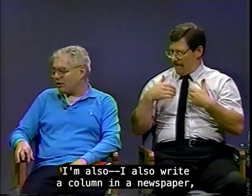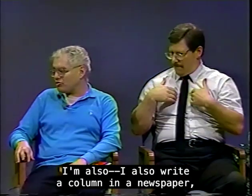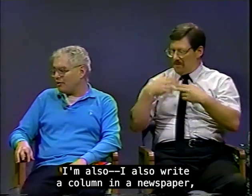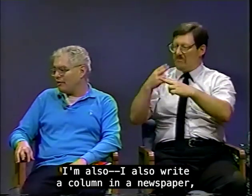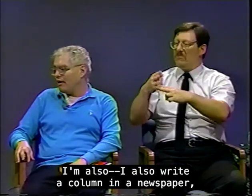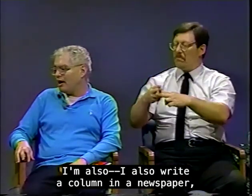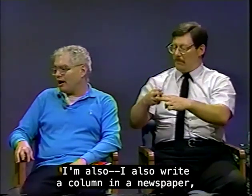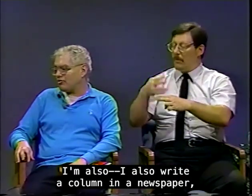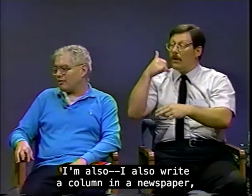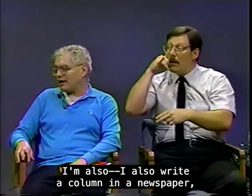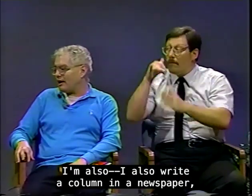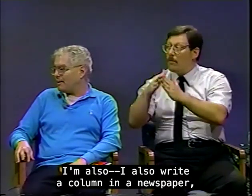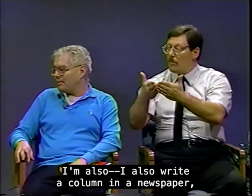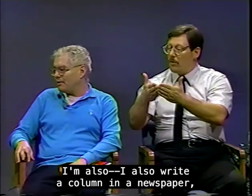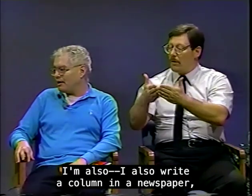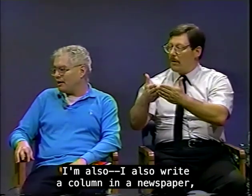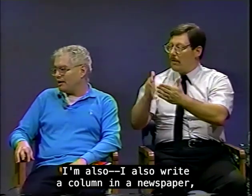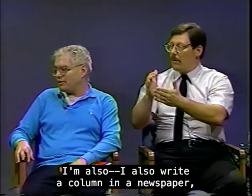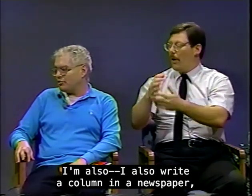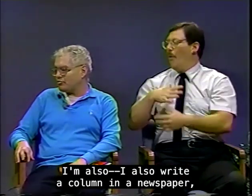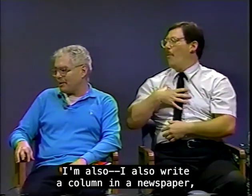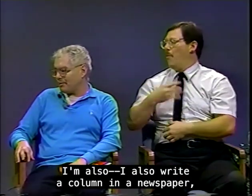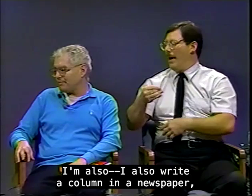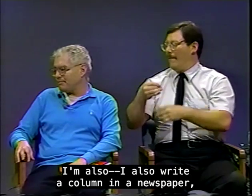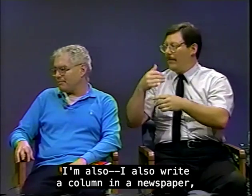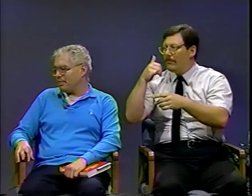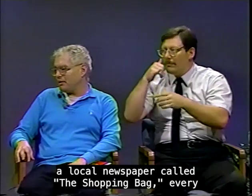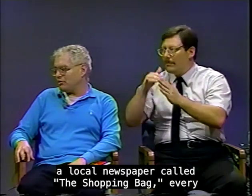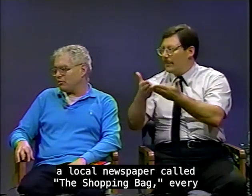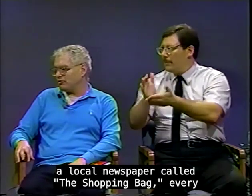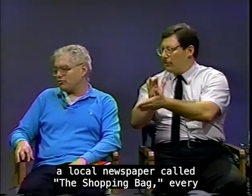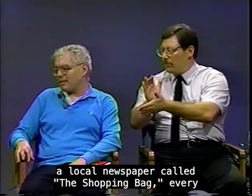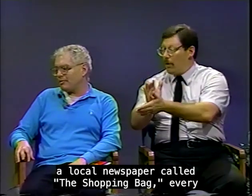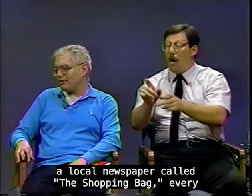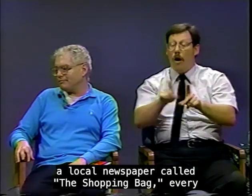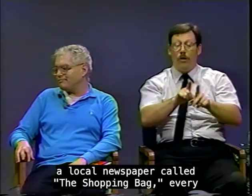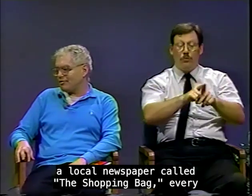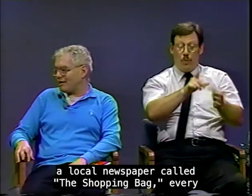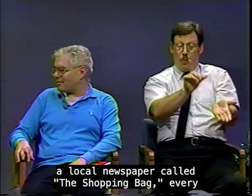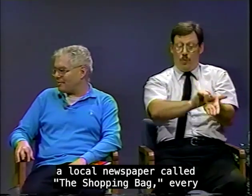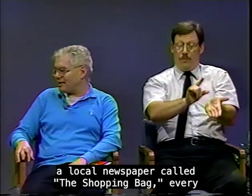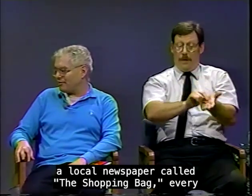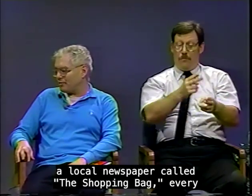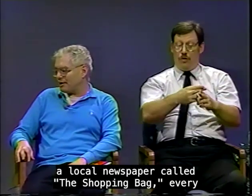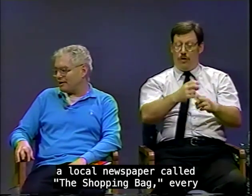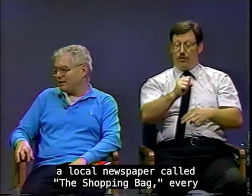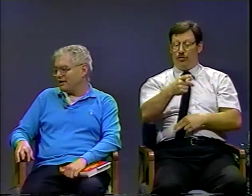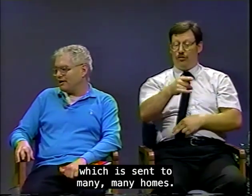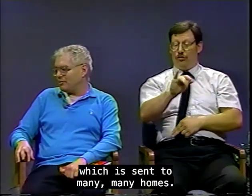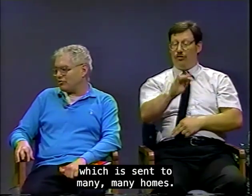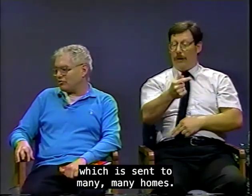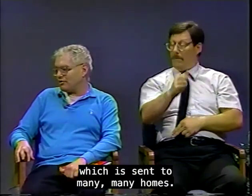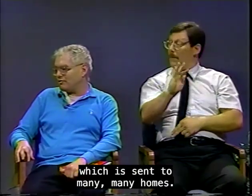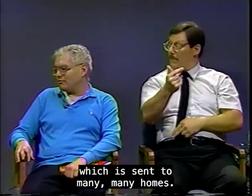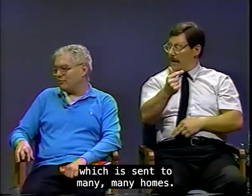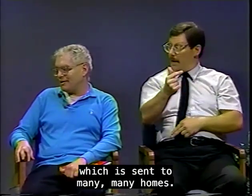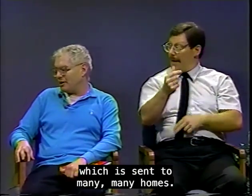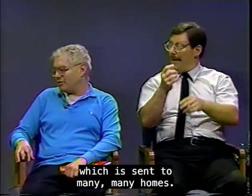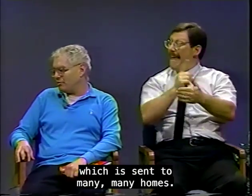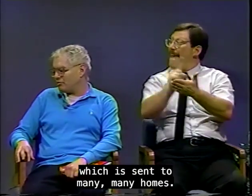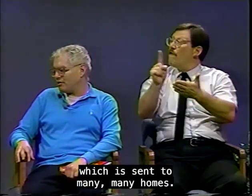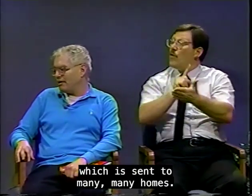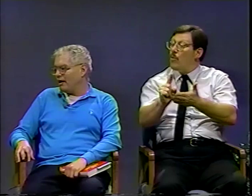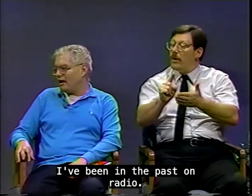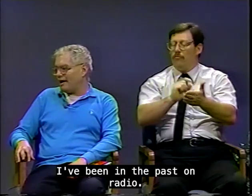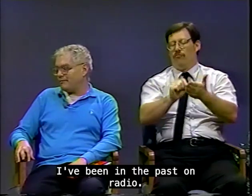pages. I also write a column in a newspaper, a local newspaper called The Shopping Bag every week, which is sent to many,